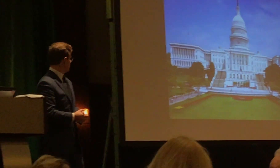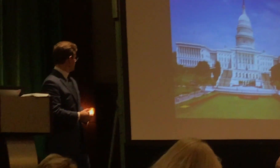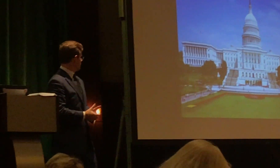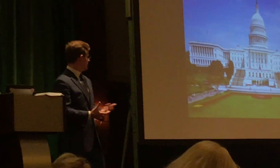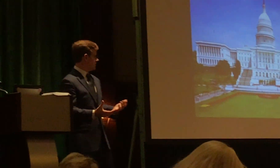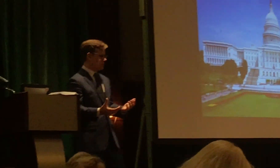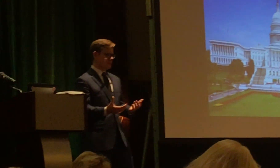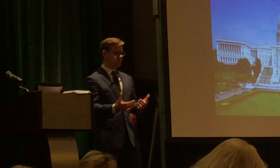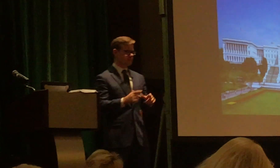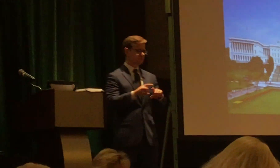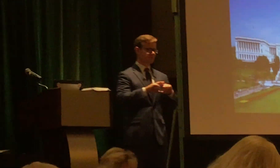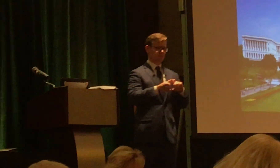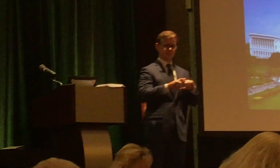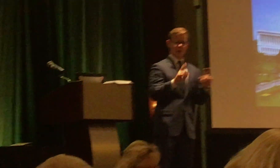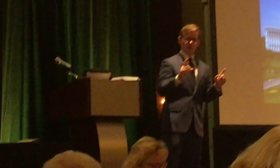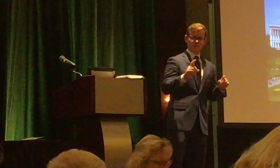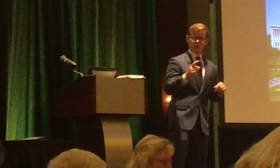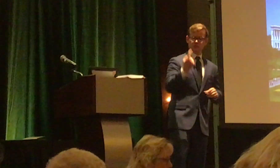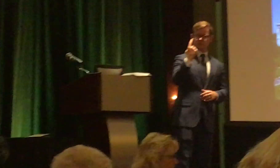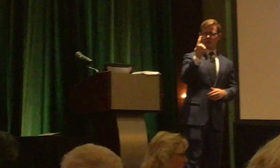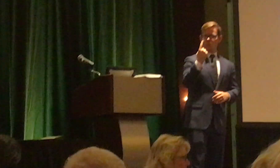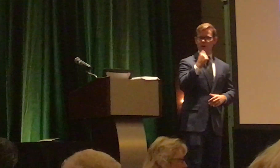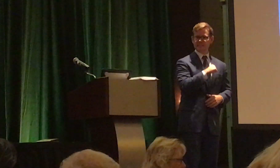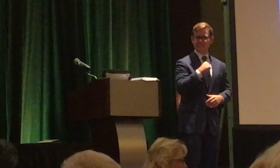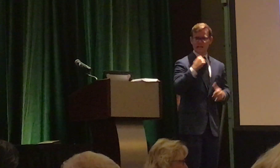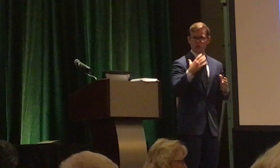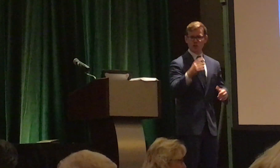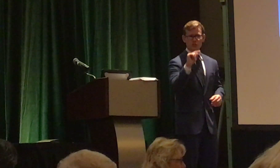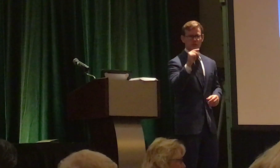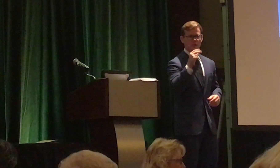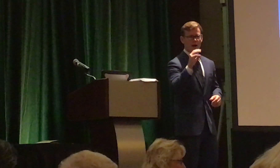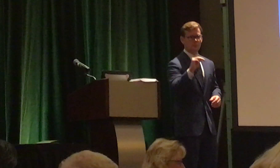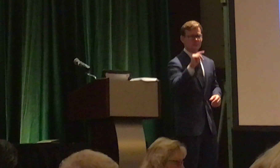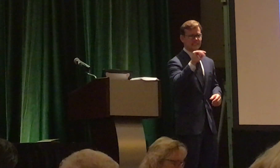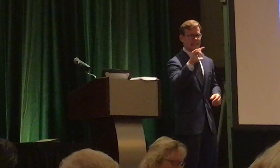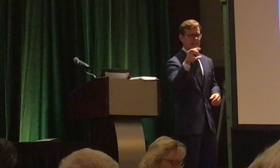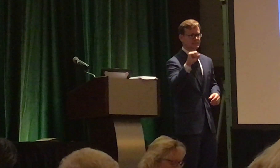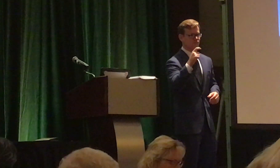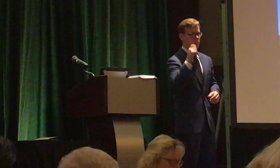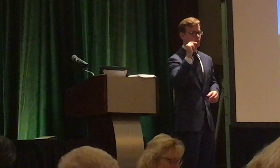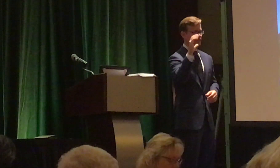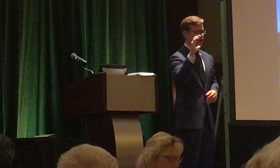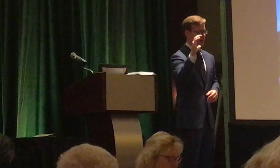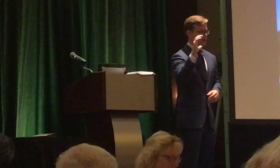bill and bring it through the conference committee.